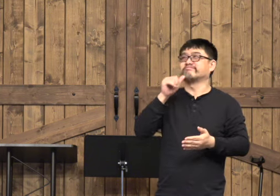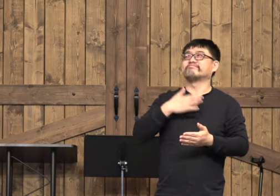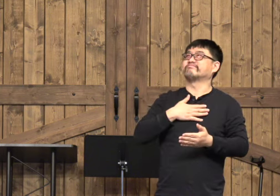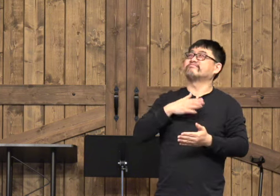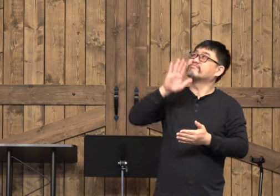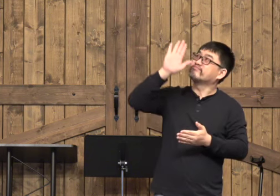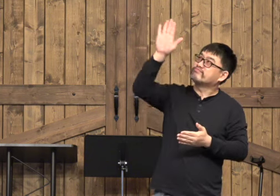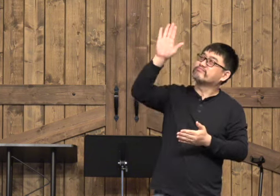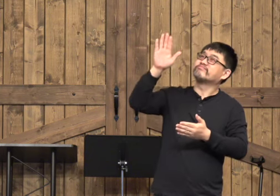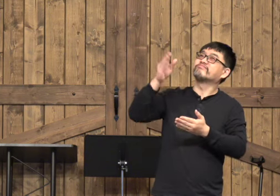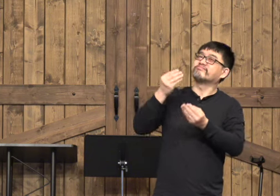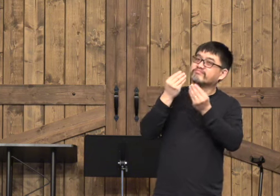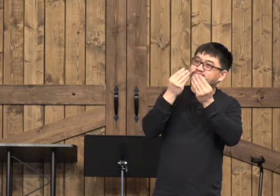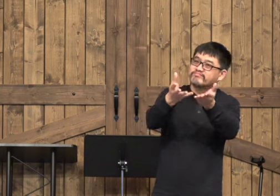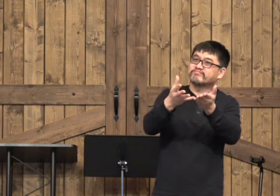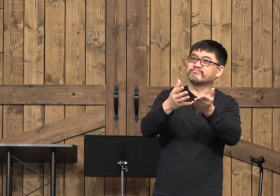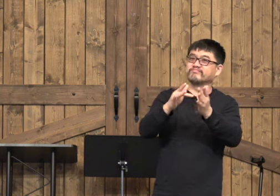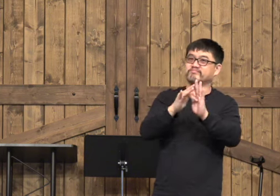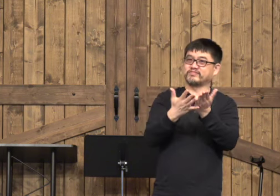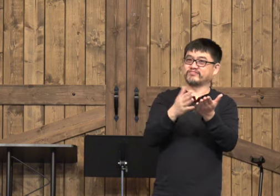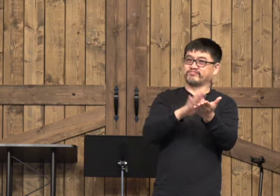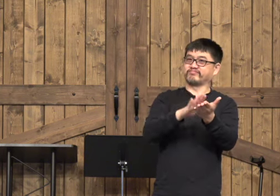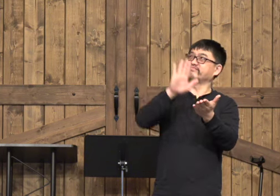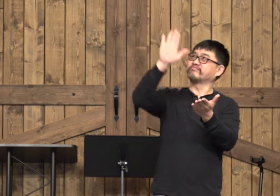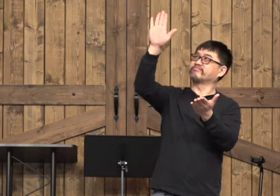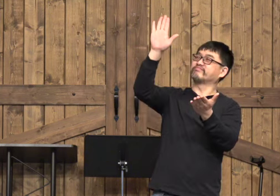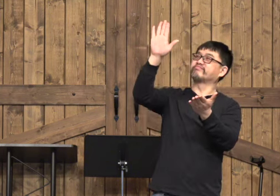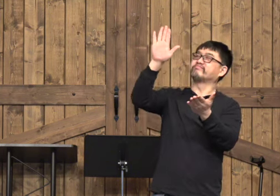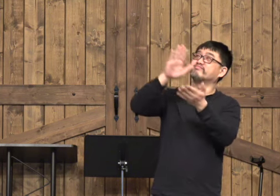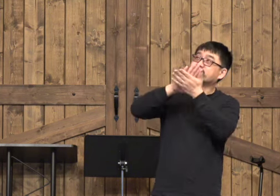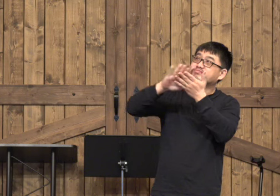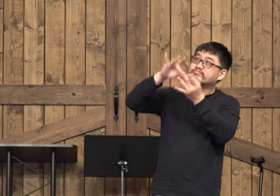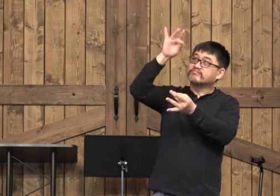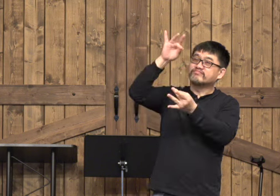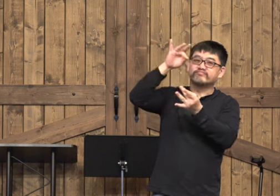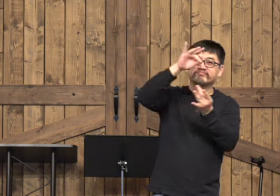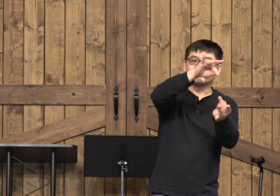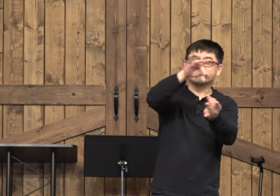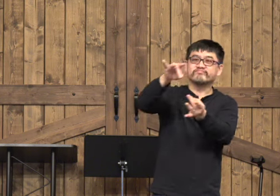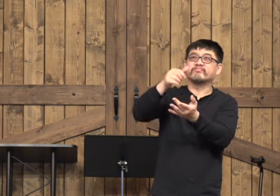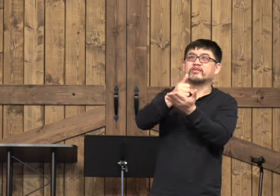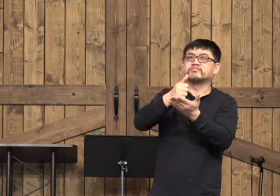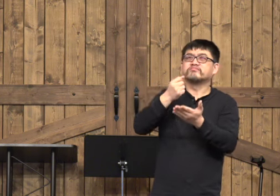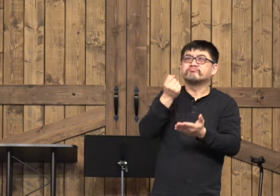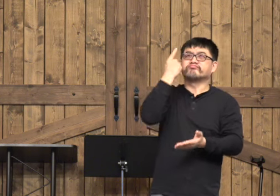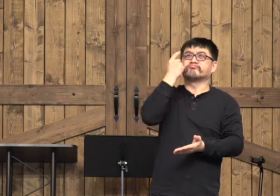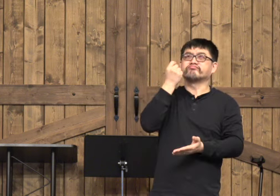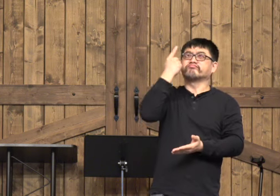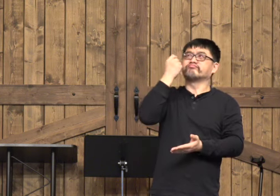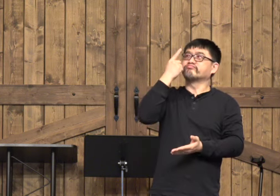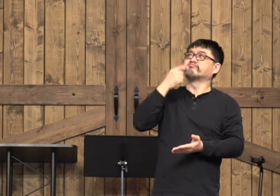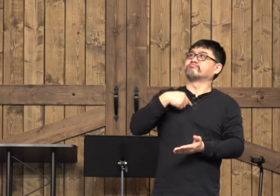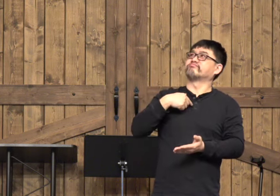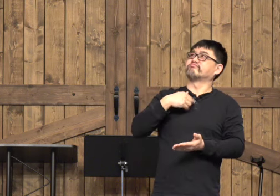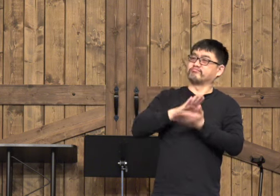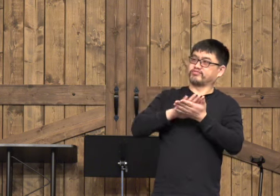And we pray now that these will not be my words. That this will be your words. And that your spirit will cut to each person and